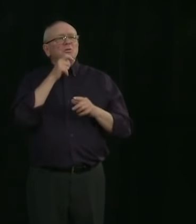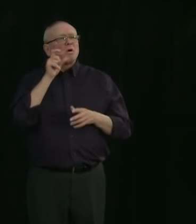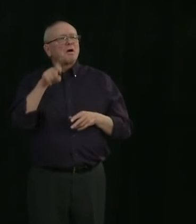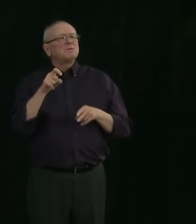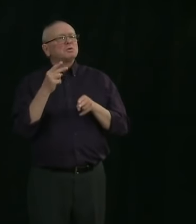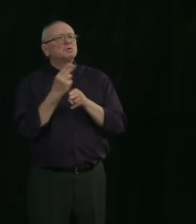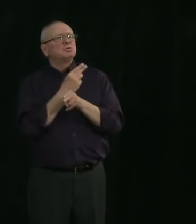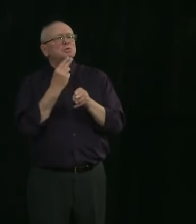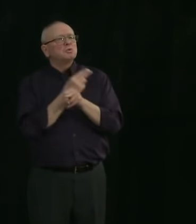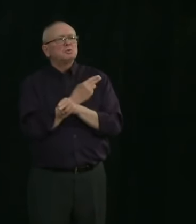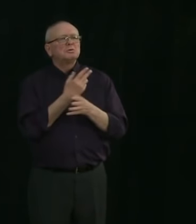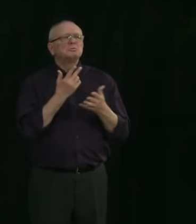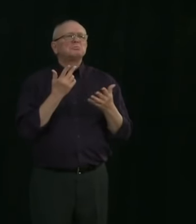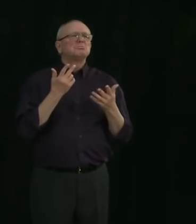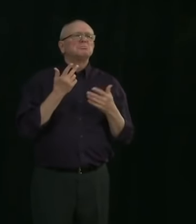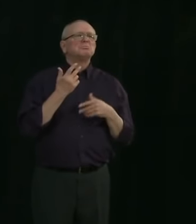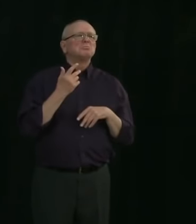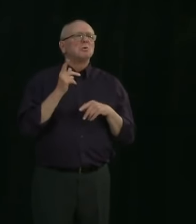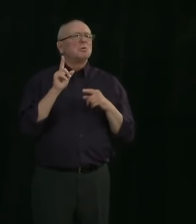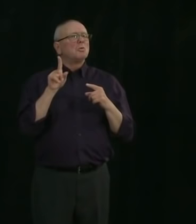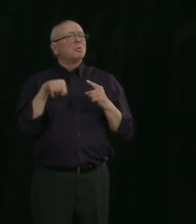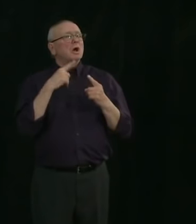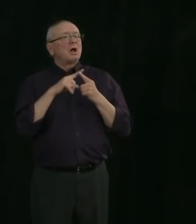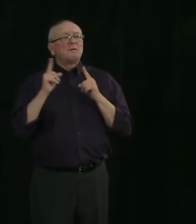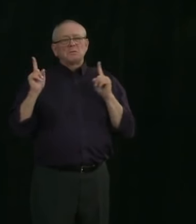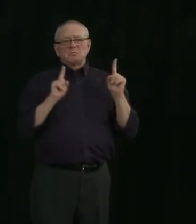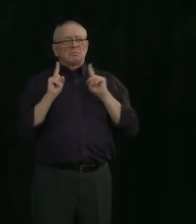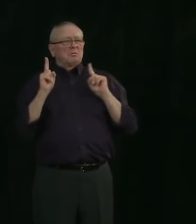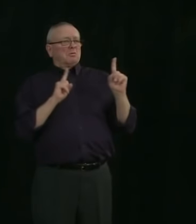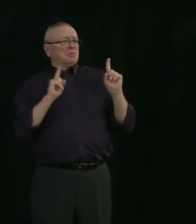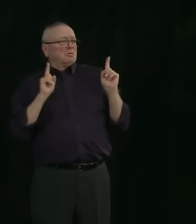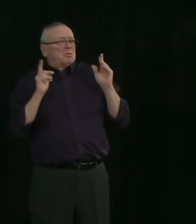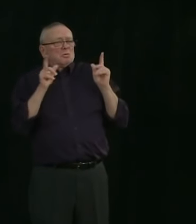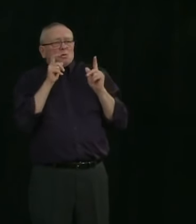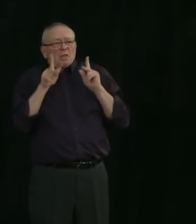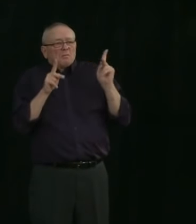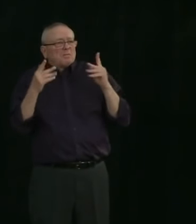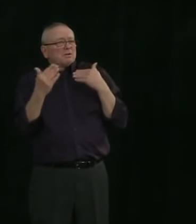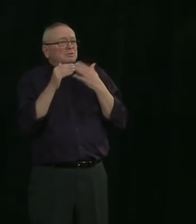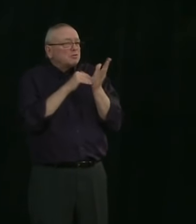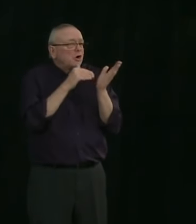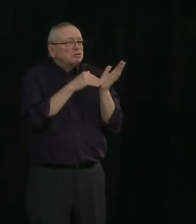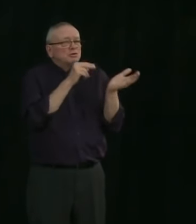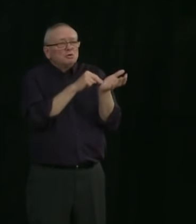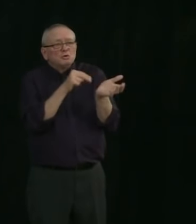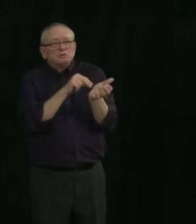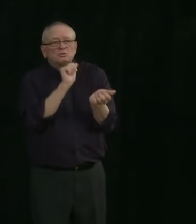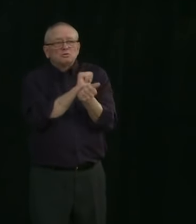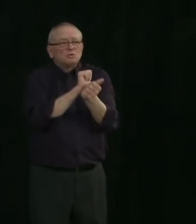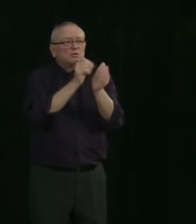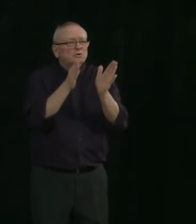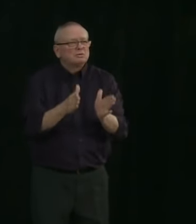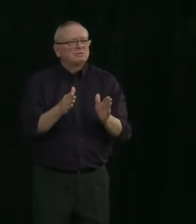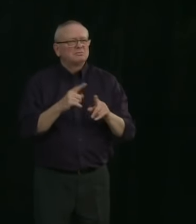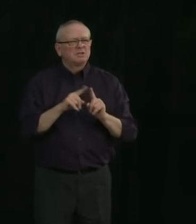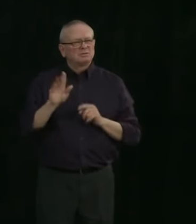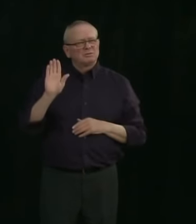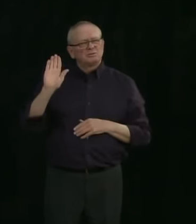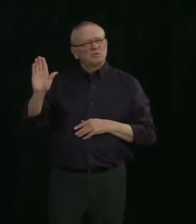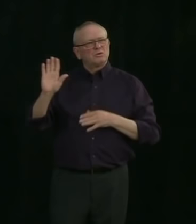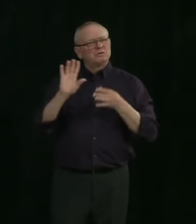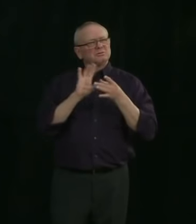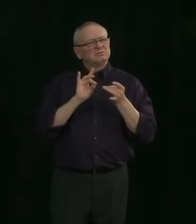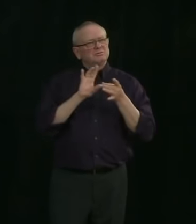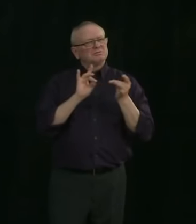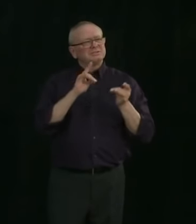socially distance yourself from people in large groups, you can wear a mask to help protect the people around